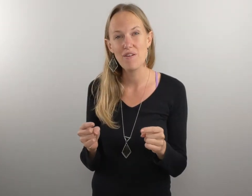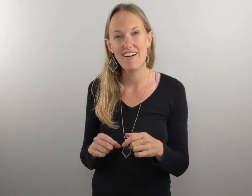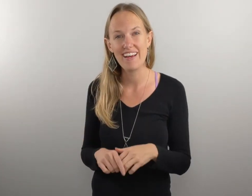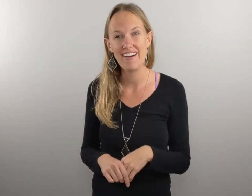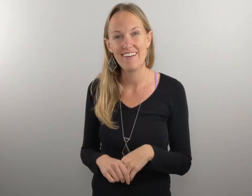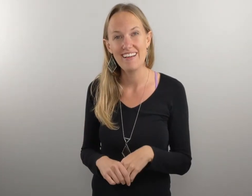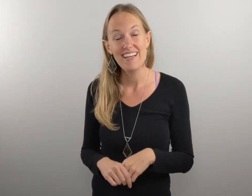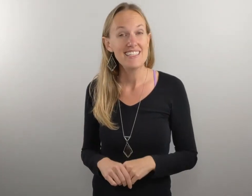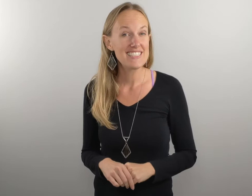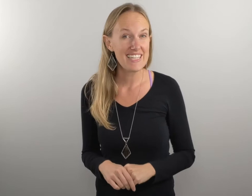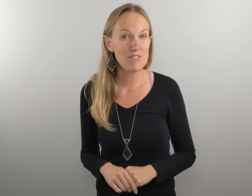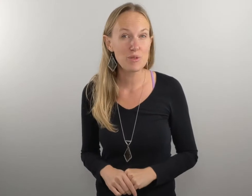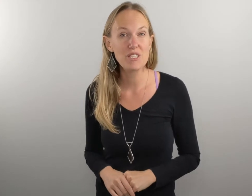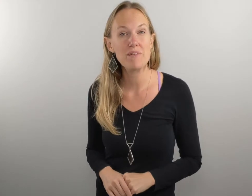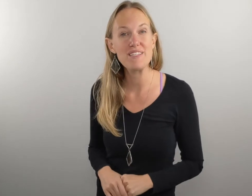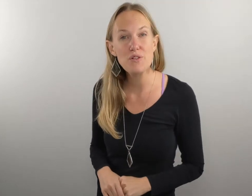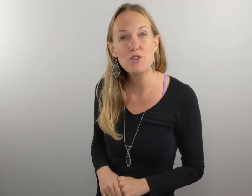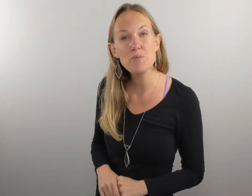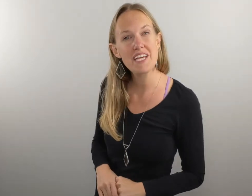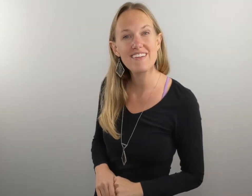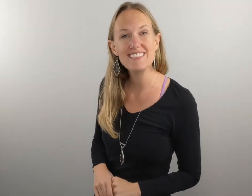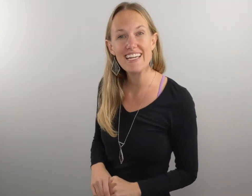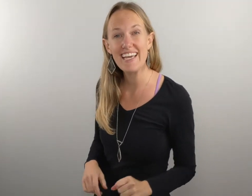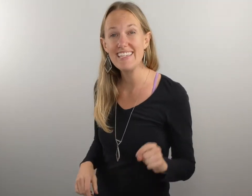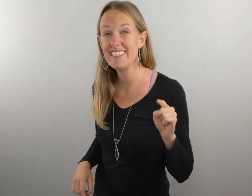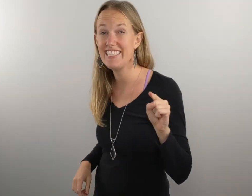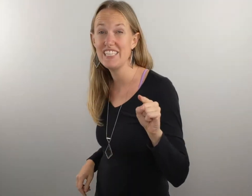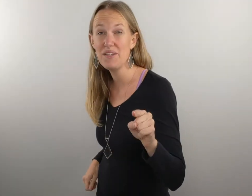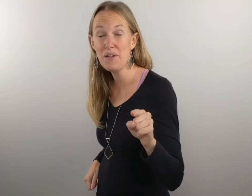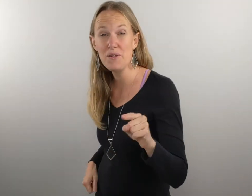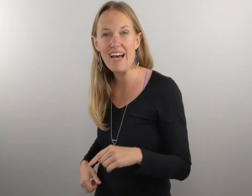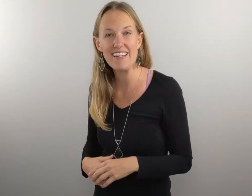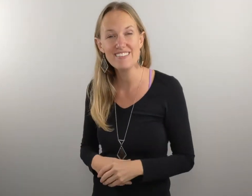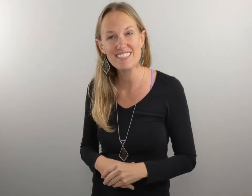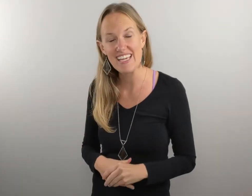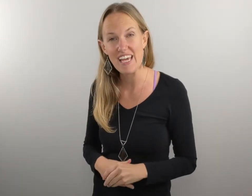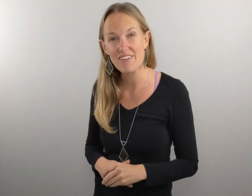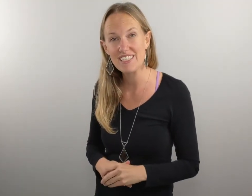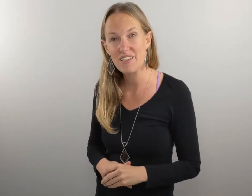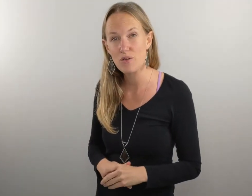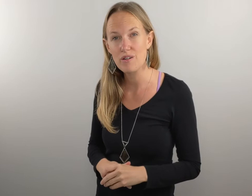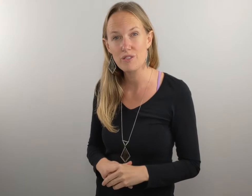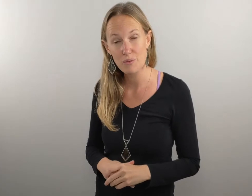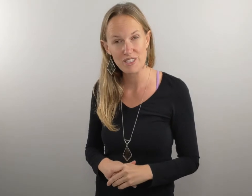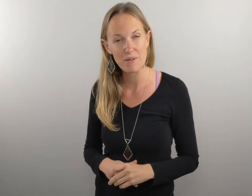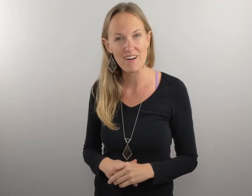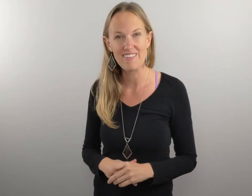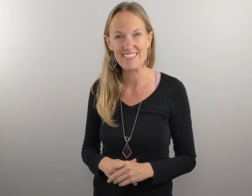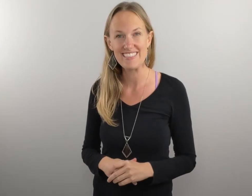are here. Sign Language Worship is a YouTube channel dedicated to teaching you how to use sign language in order to worship our Lord and